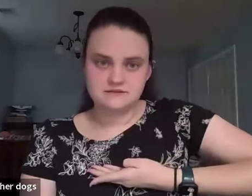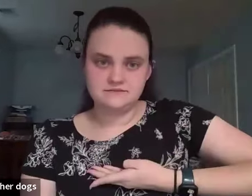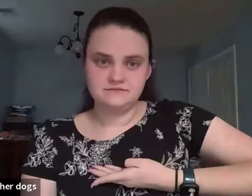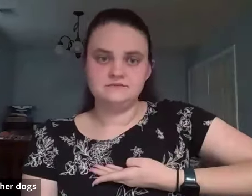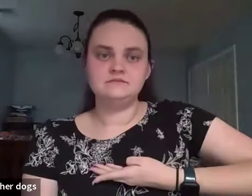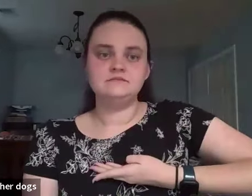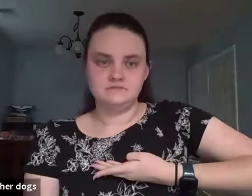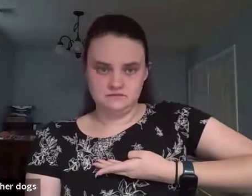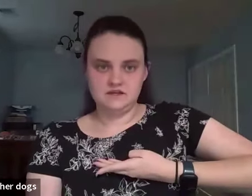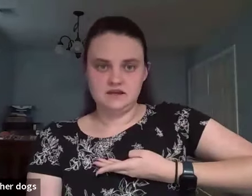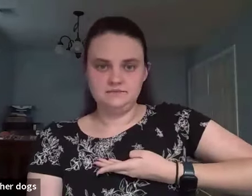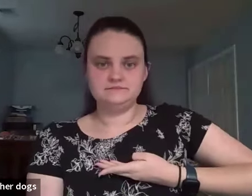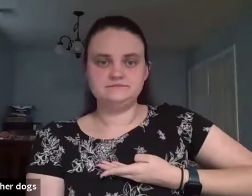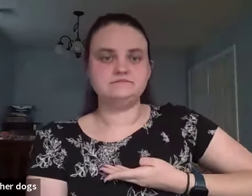upset. Okay.